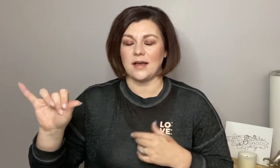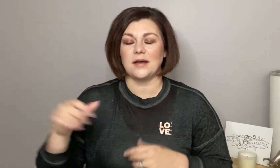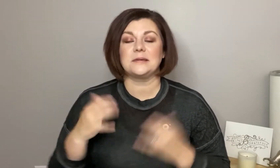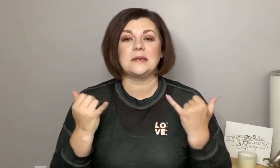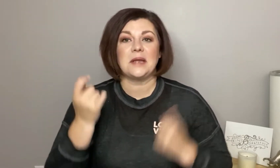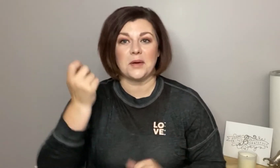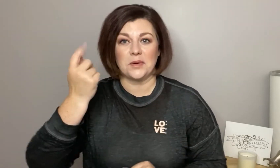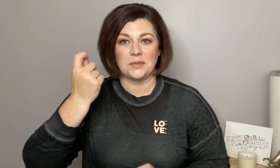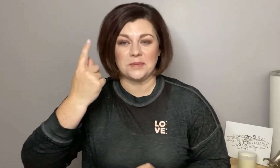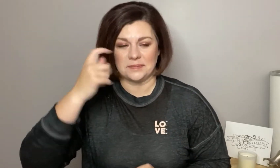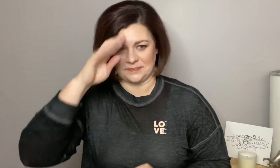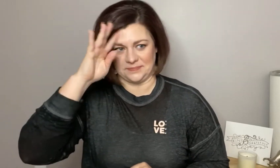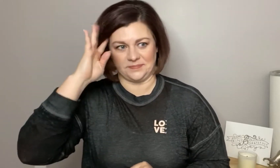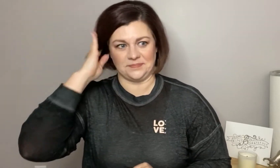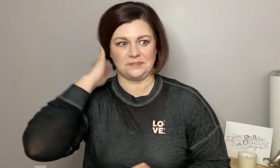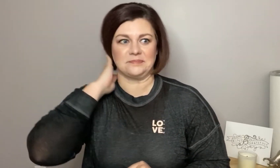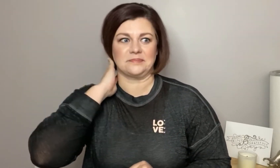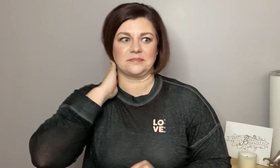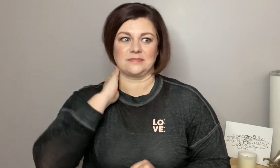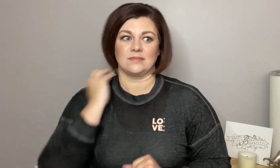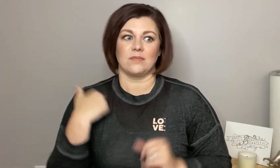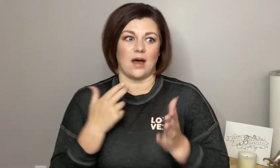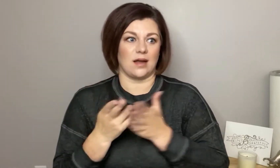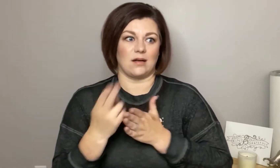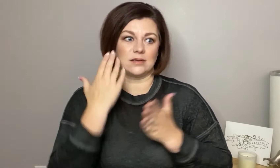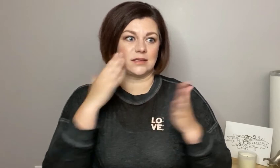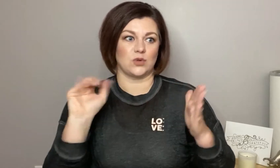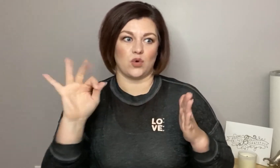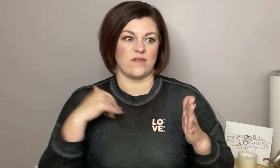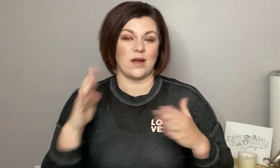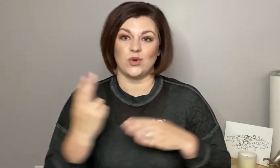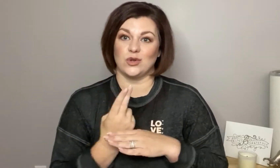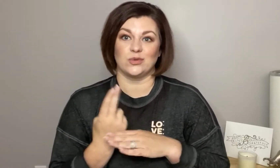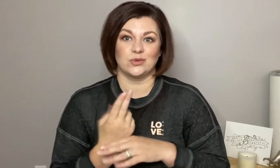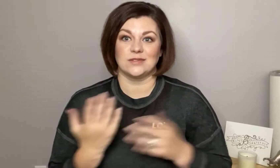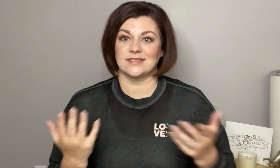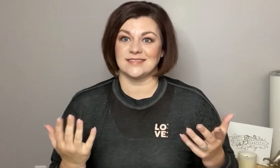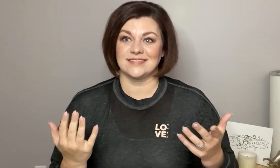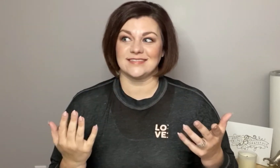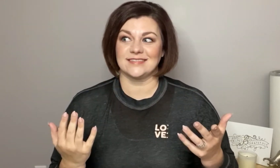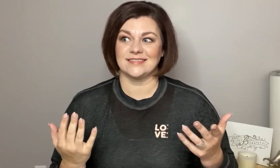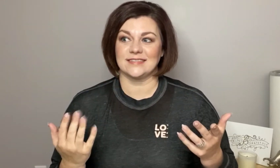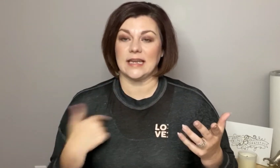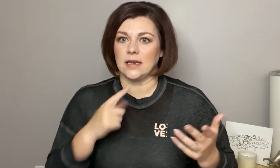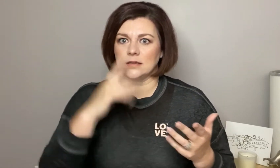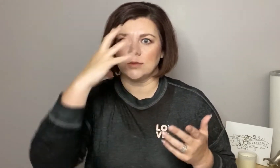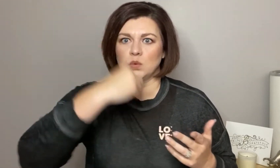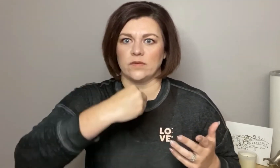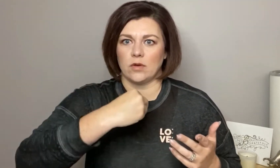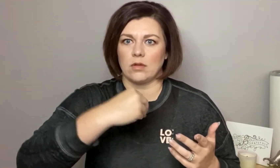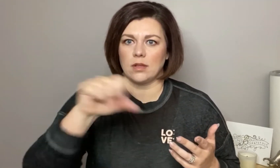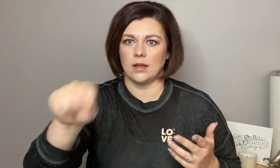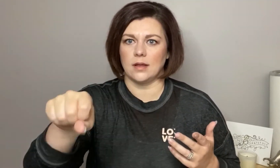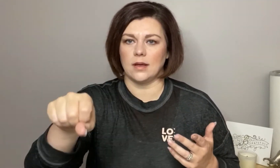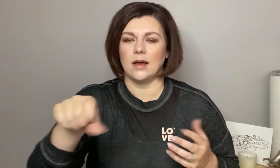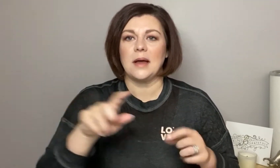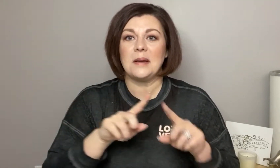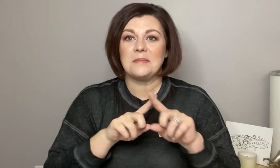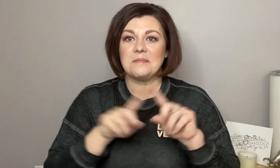$39 for that highlighter, and honestly, I don't even know if I would use it. Now don't get me wrong, it's